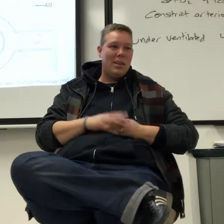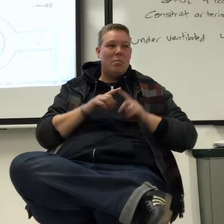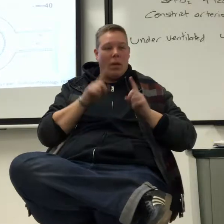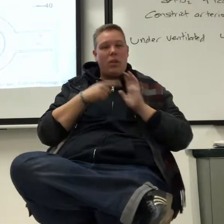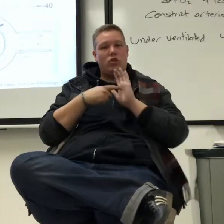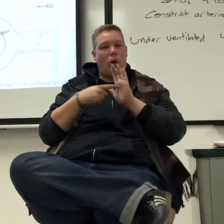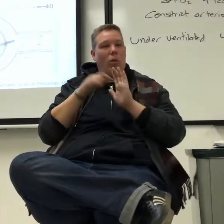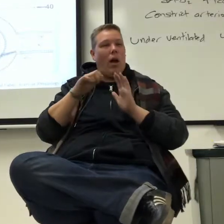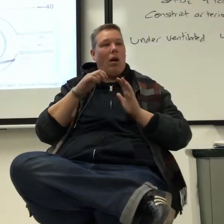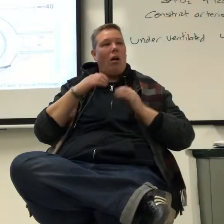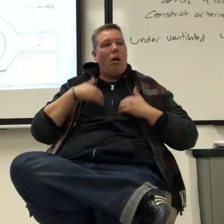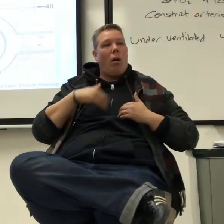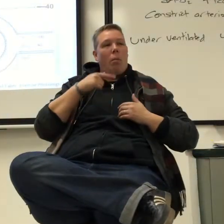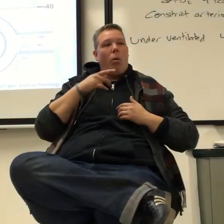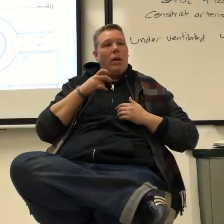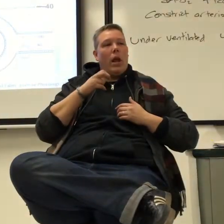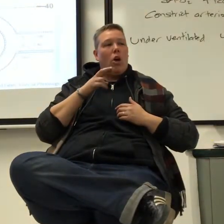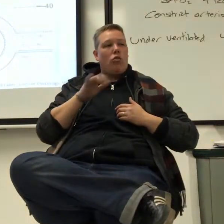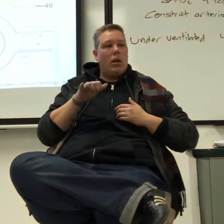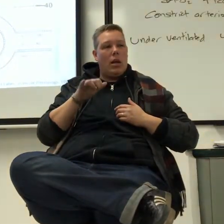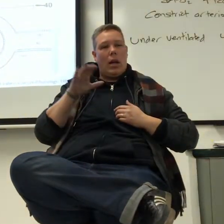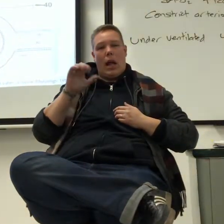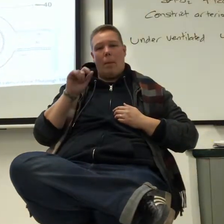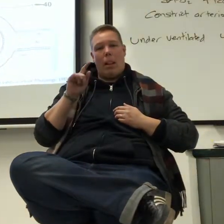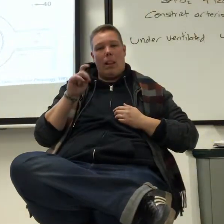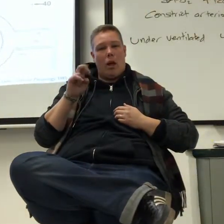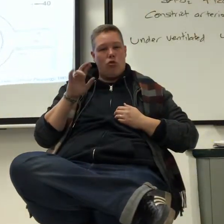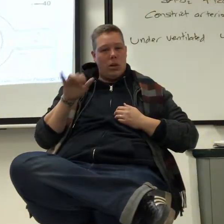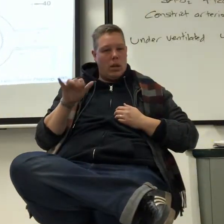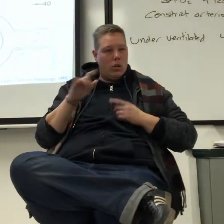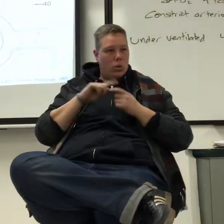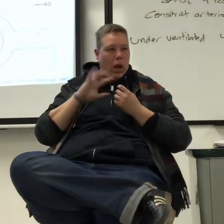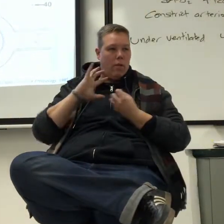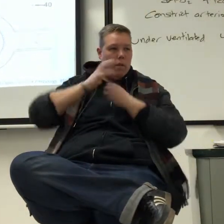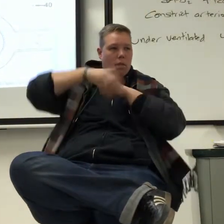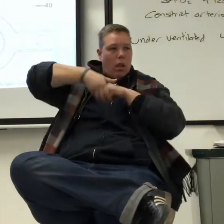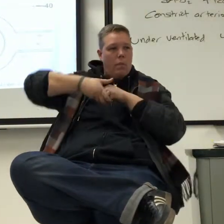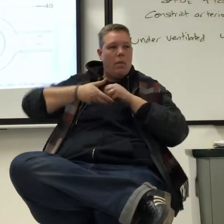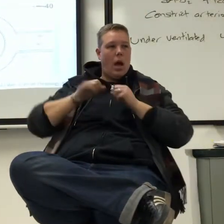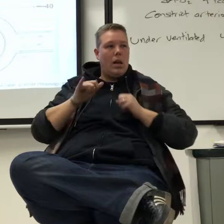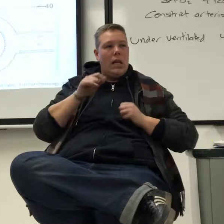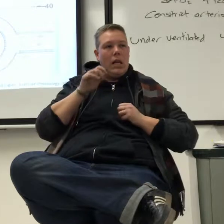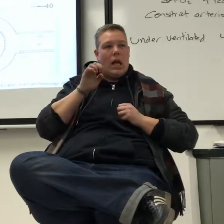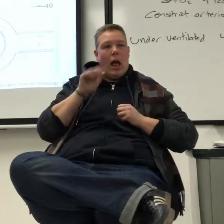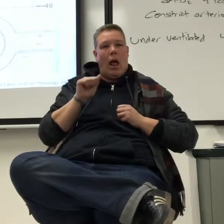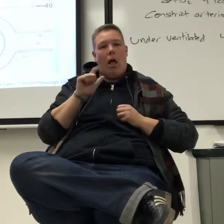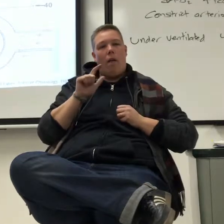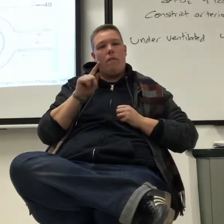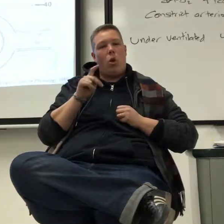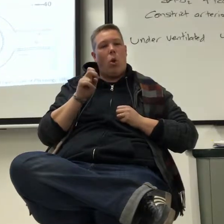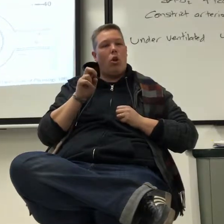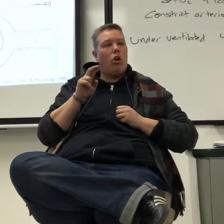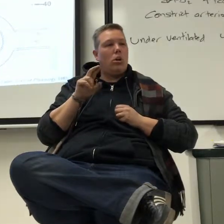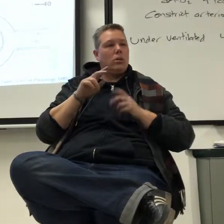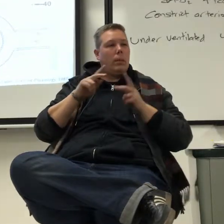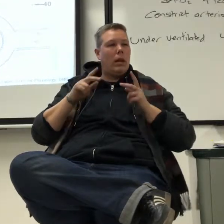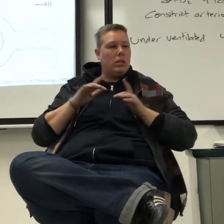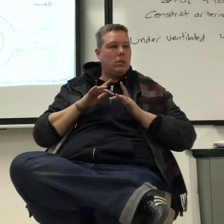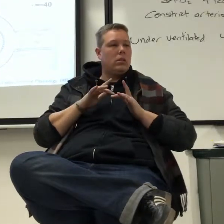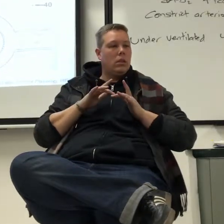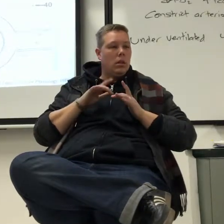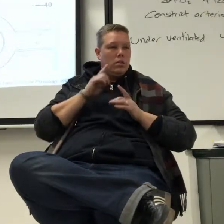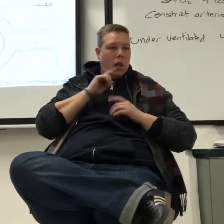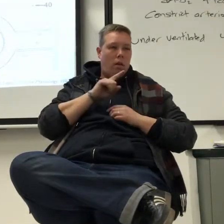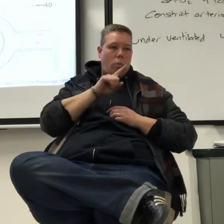the pulmonary capillary completely enveloping the alveolar space, which is a little more accurate. There they have 103.40